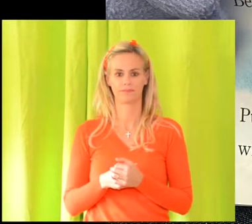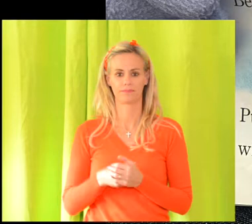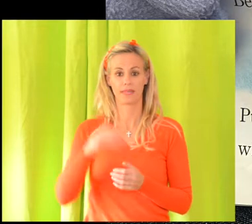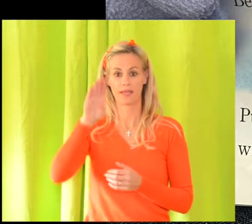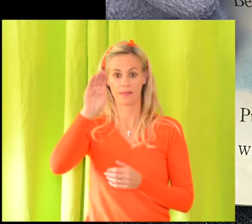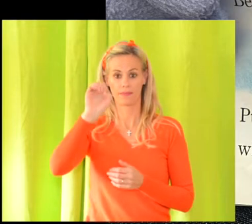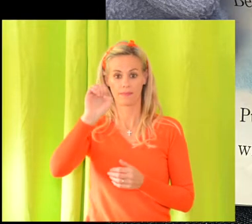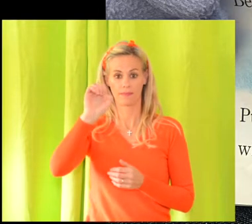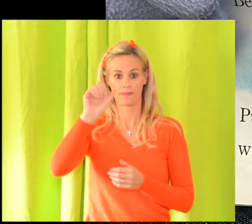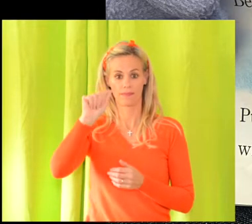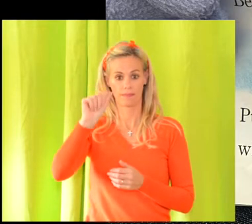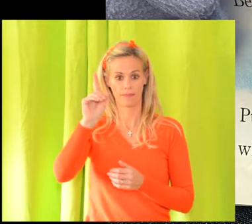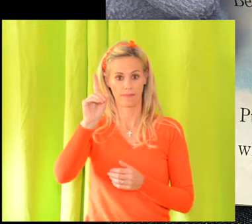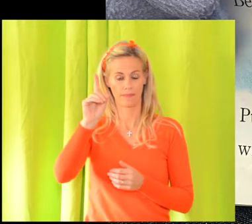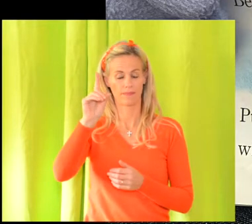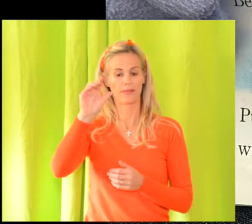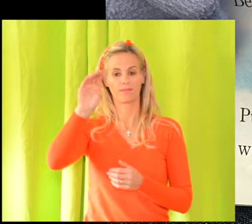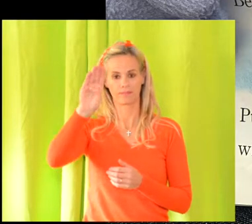beads with knots.